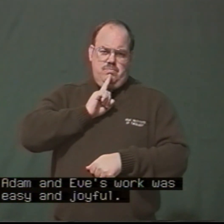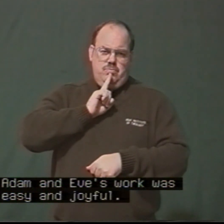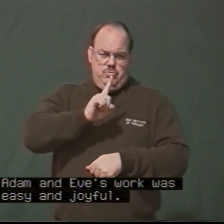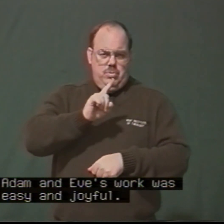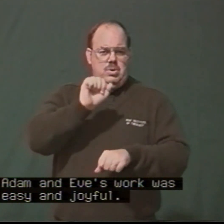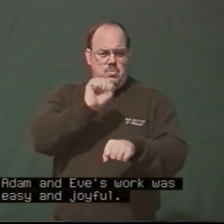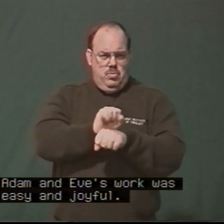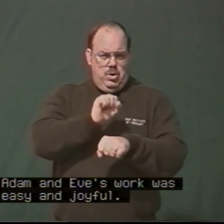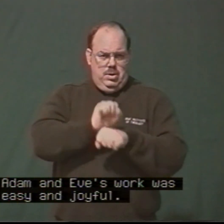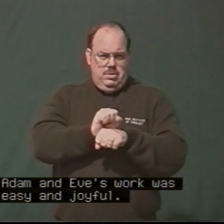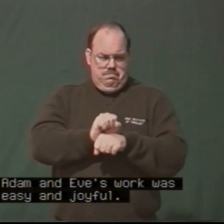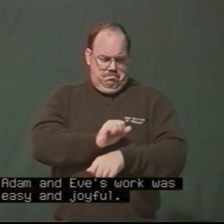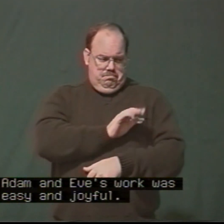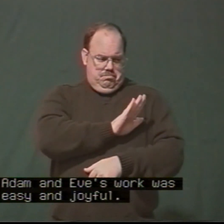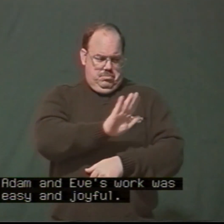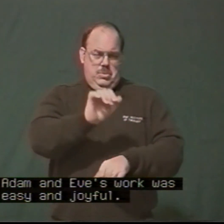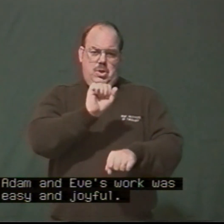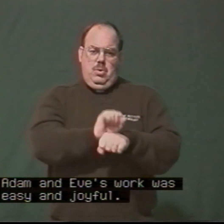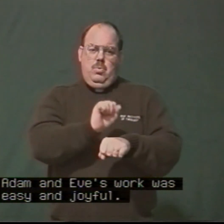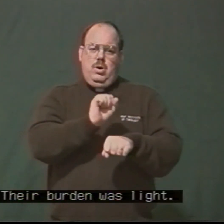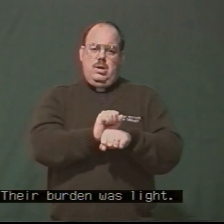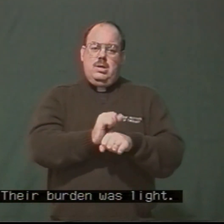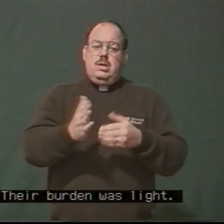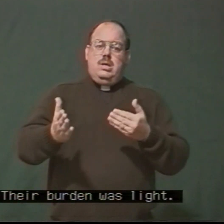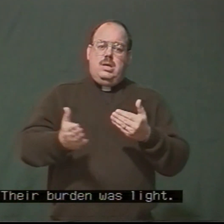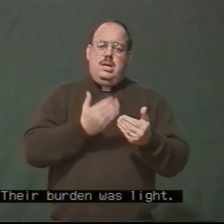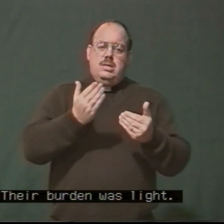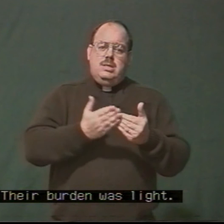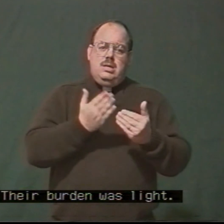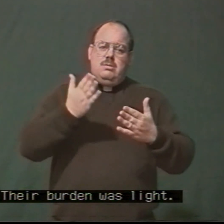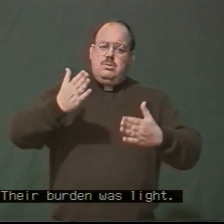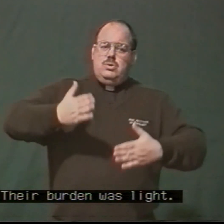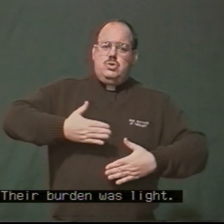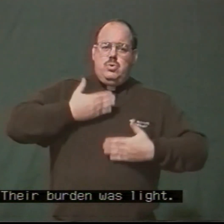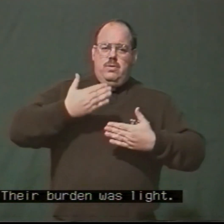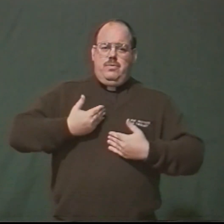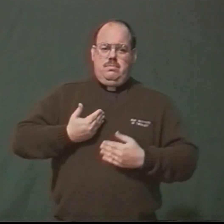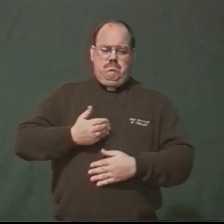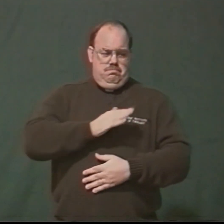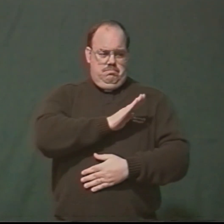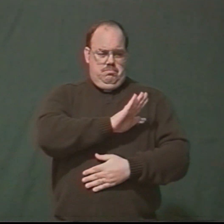Adam and Eve's work was easy and joyful. Their burden was light.